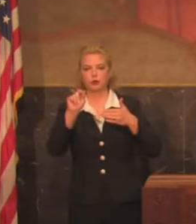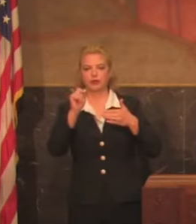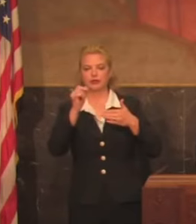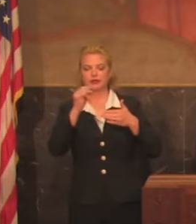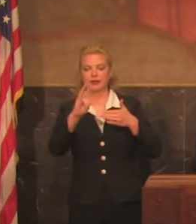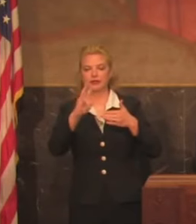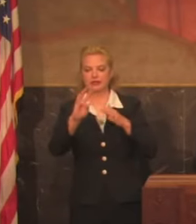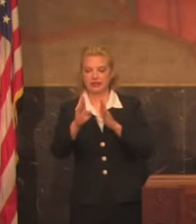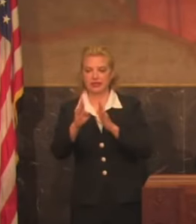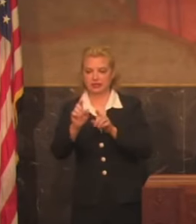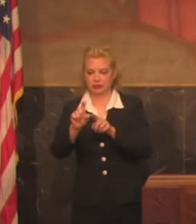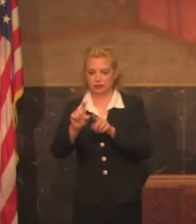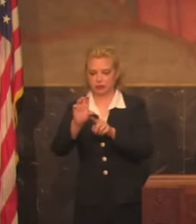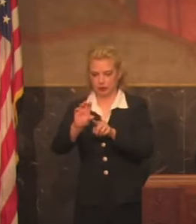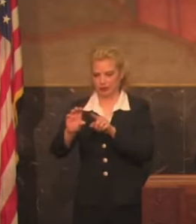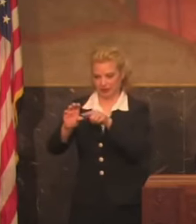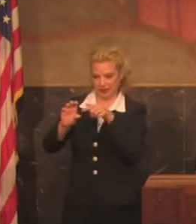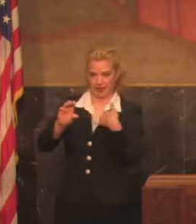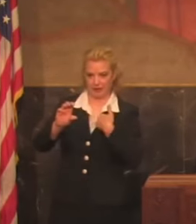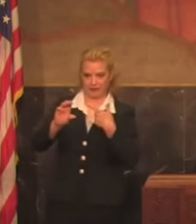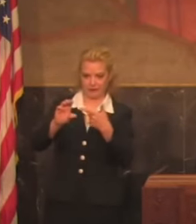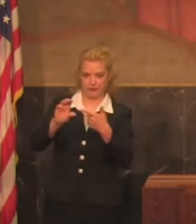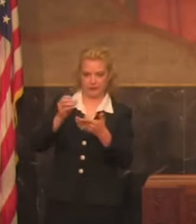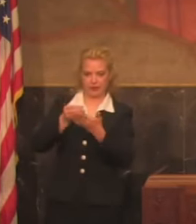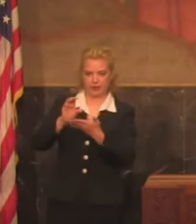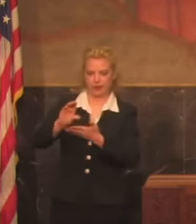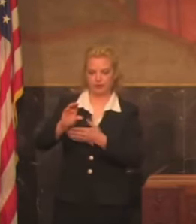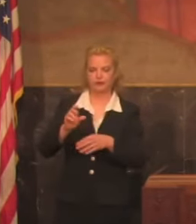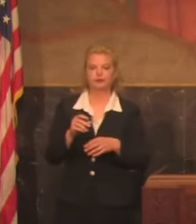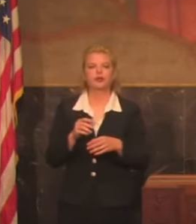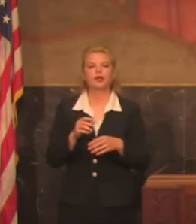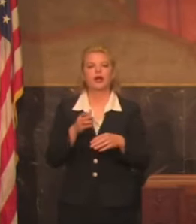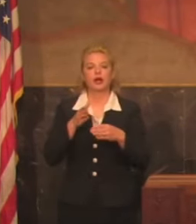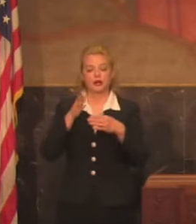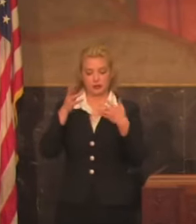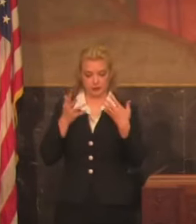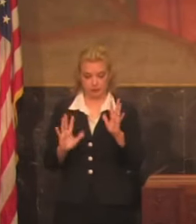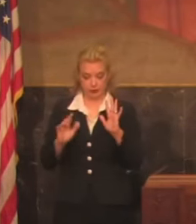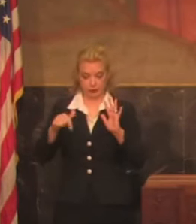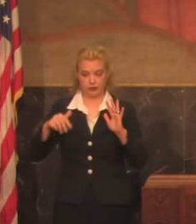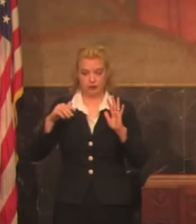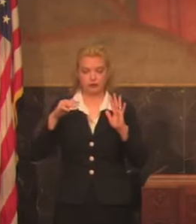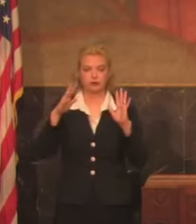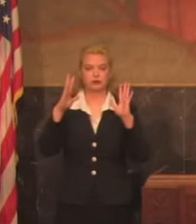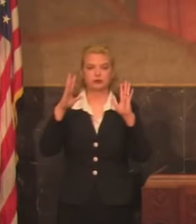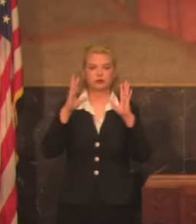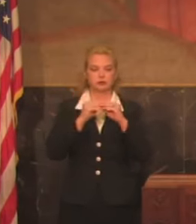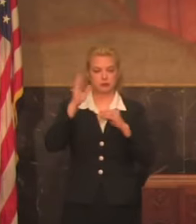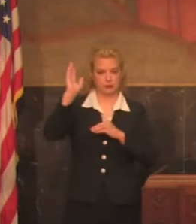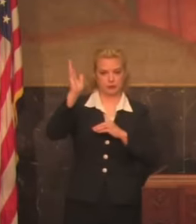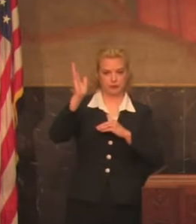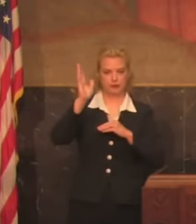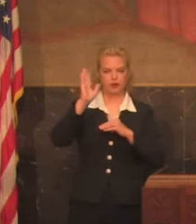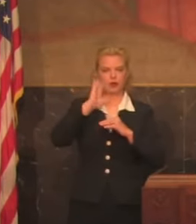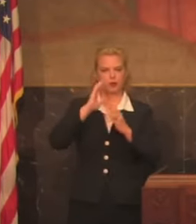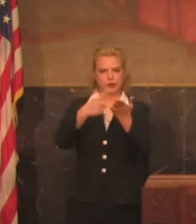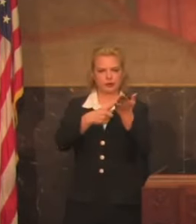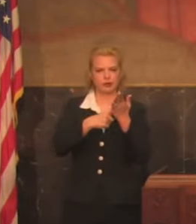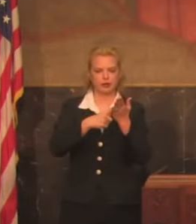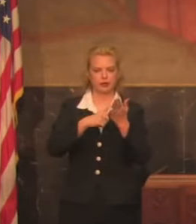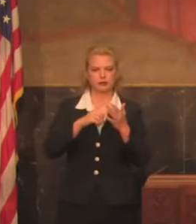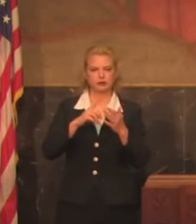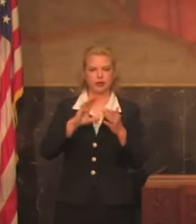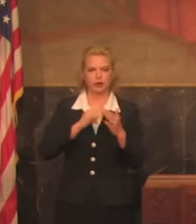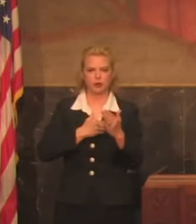2017. At the end of this press conference, we'll also briefly discuss our plan for approaching the